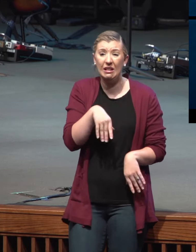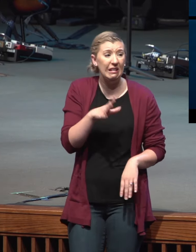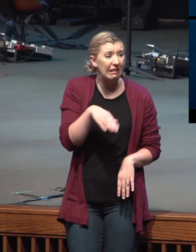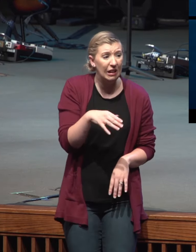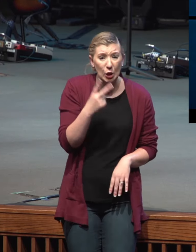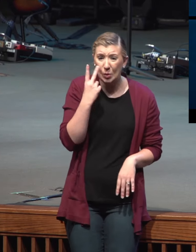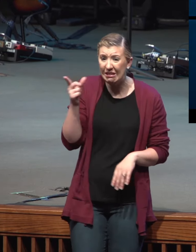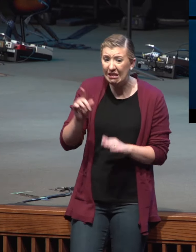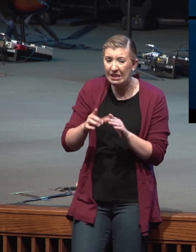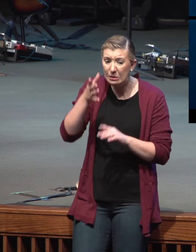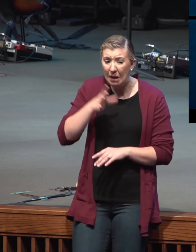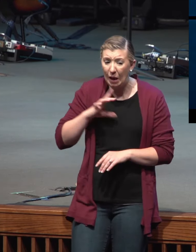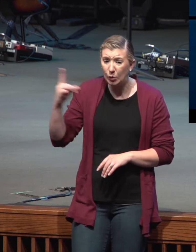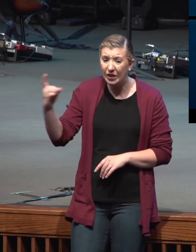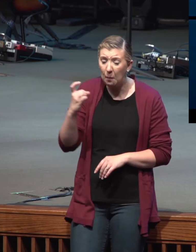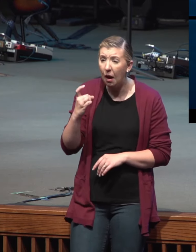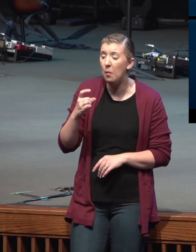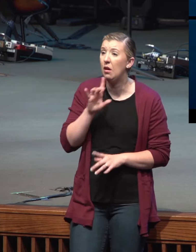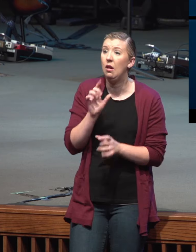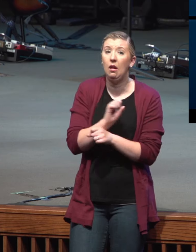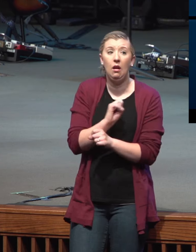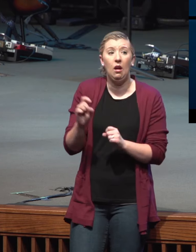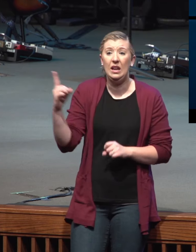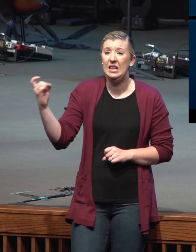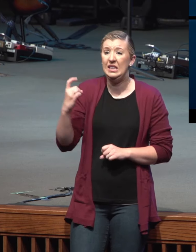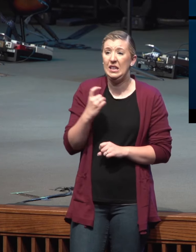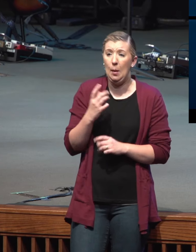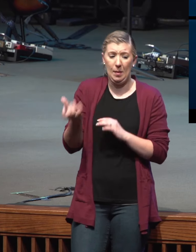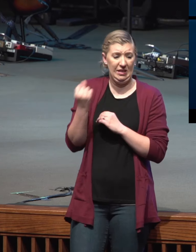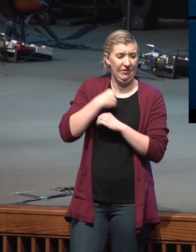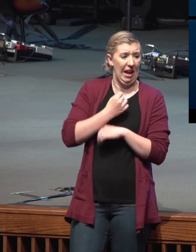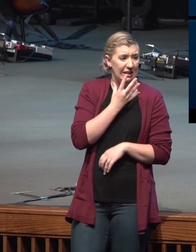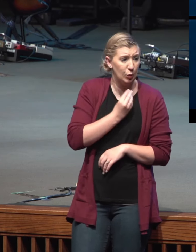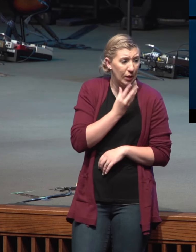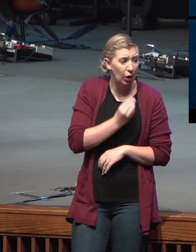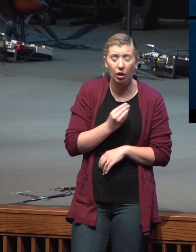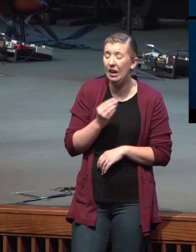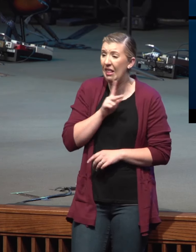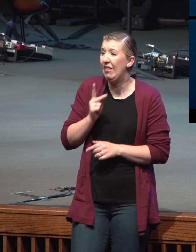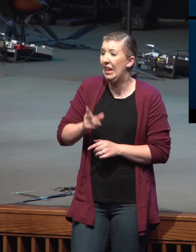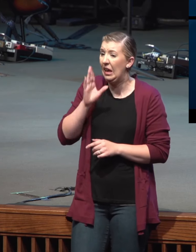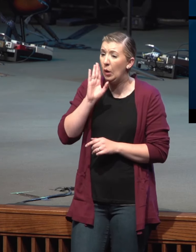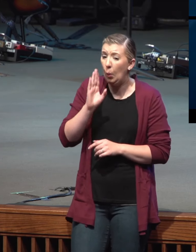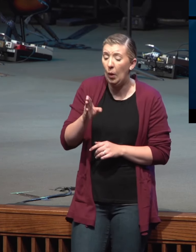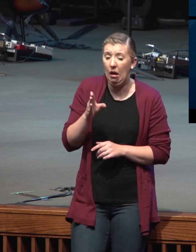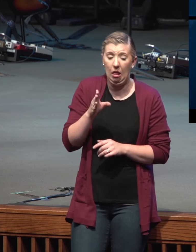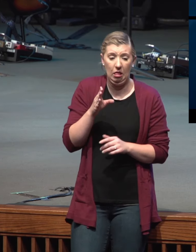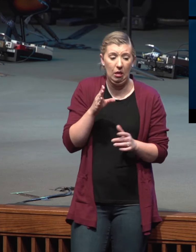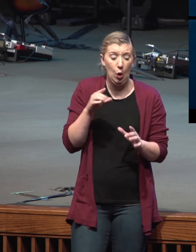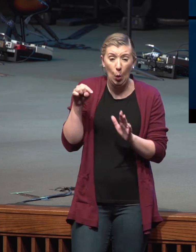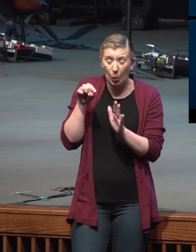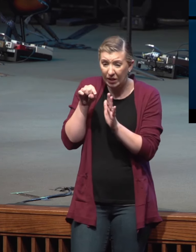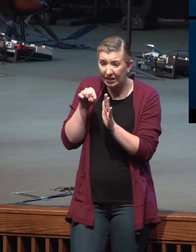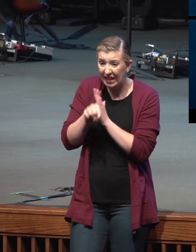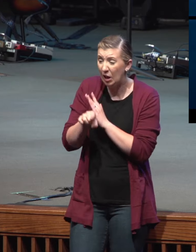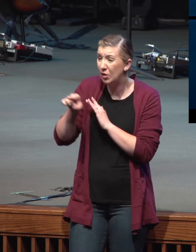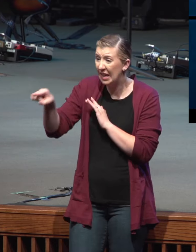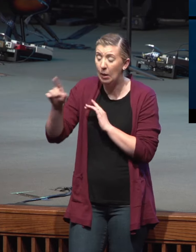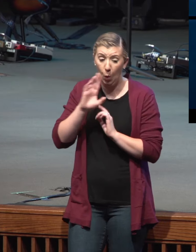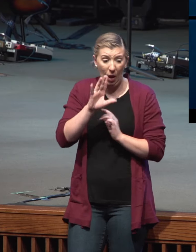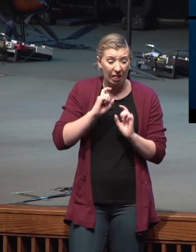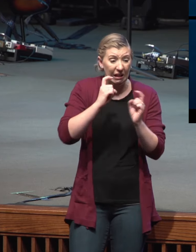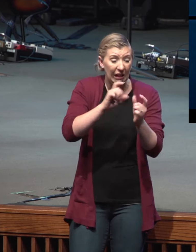seen this man who has come up? Surely he has come up to defy Israel. And the king will enrich the man who kills him with great riches and will